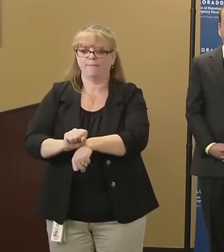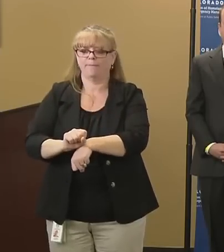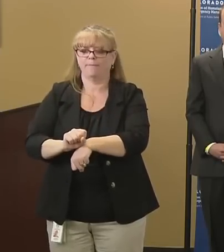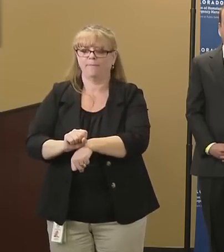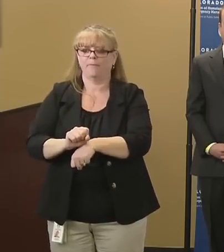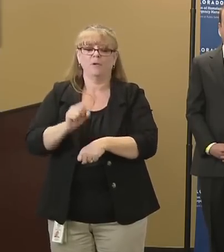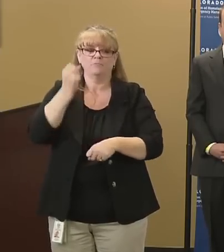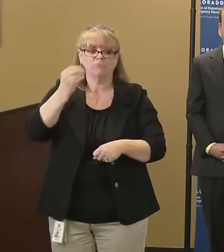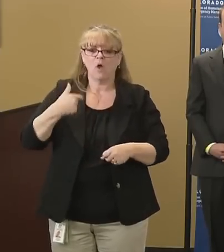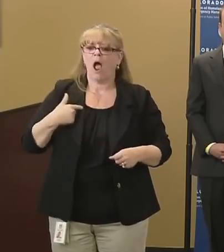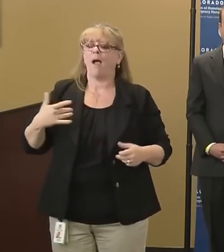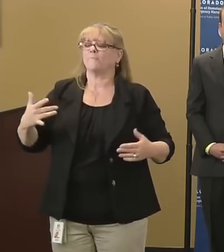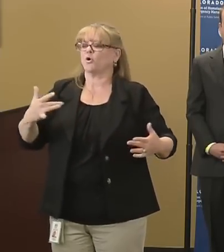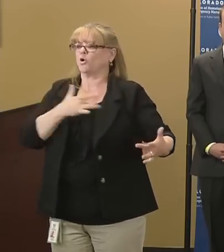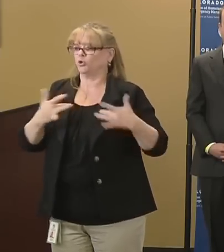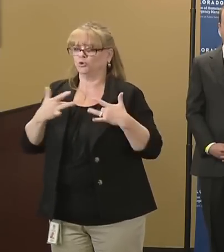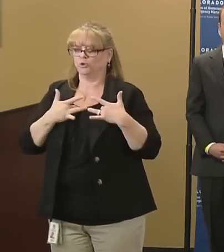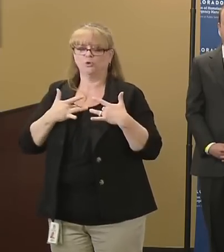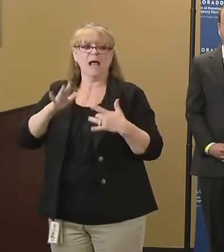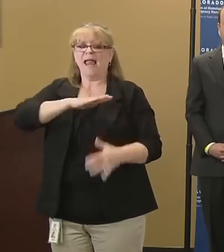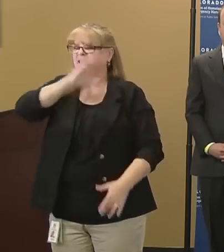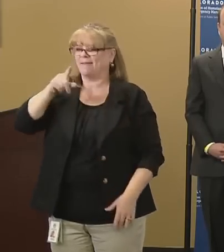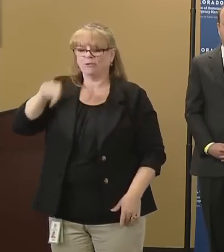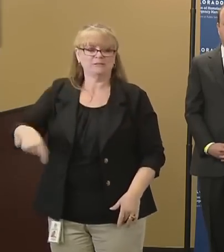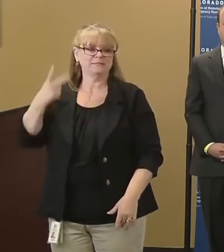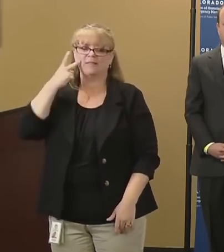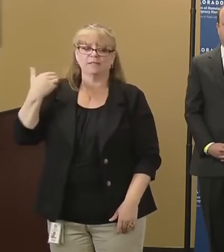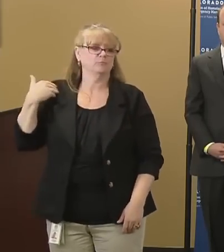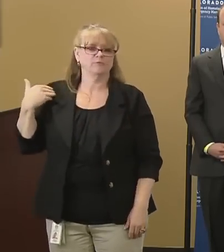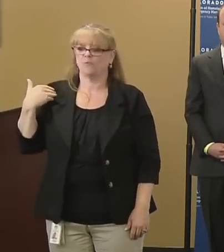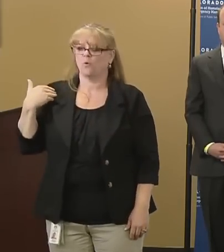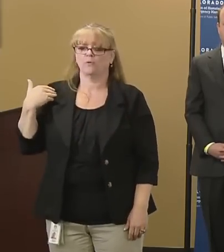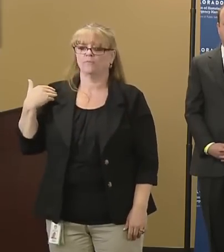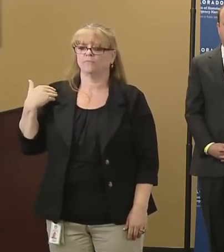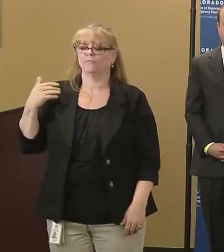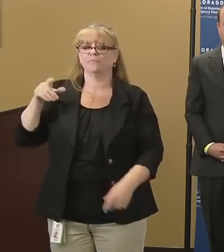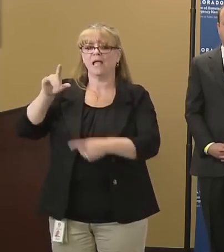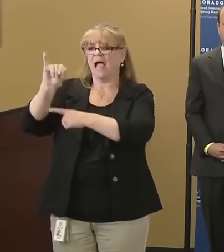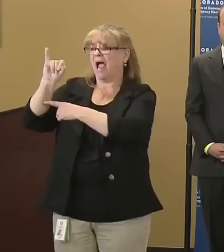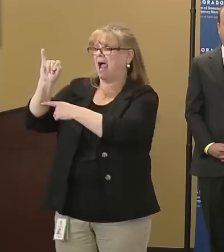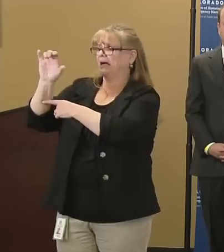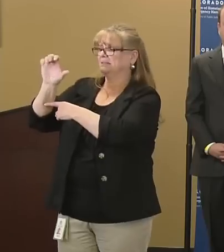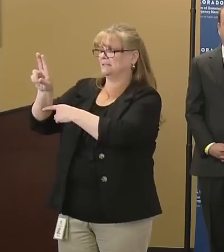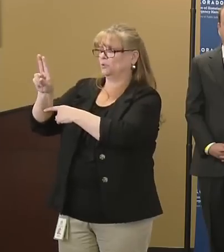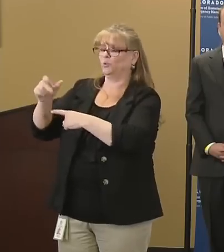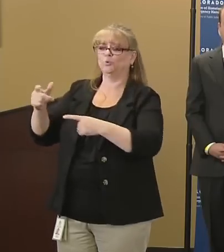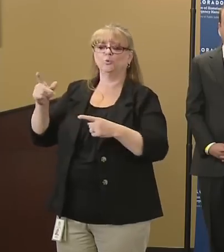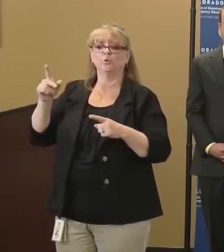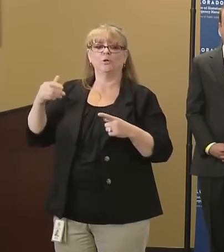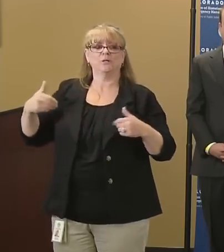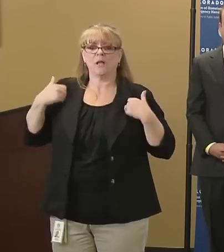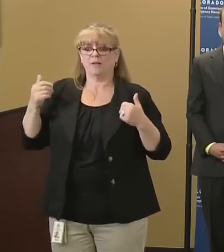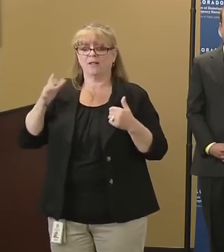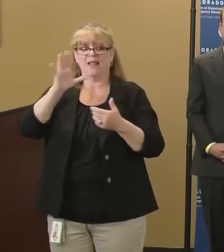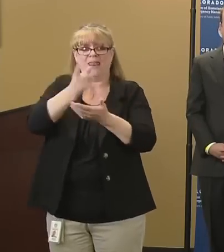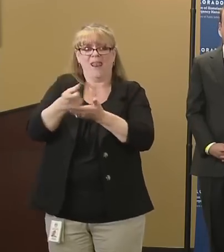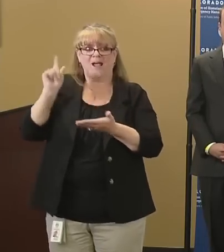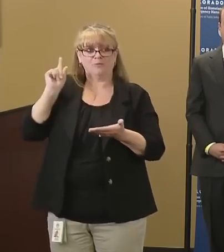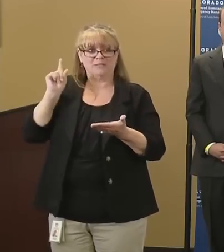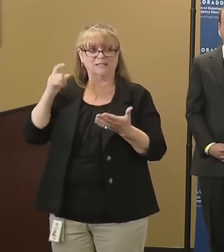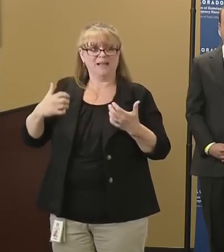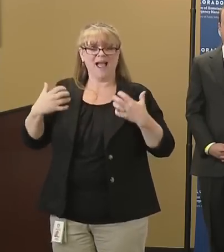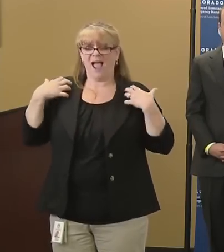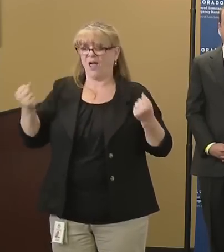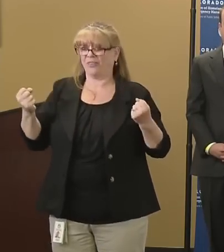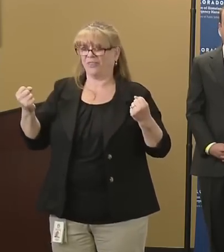units filled with people that look like you and me that are on life support systems, and they were healthy a week and a half ago. So it's